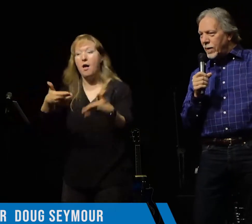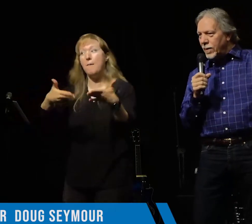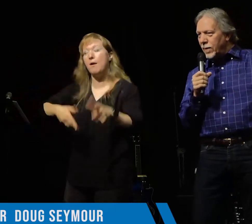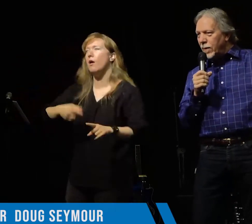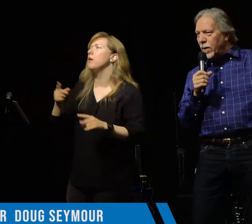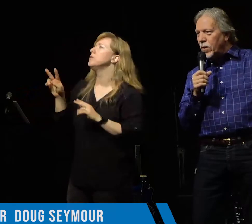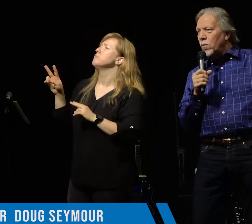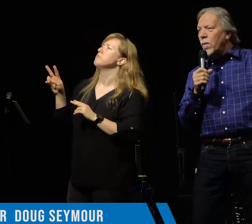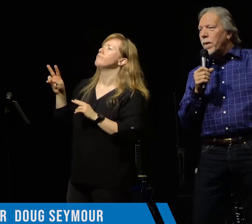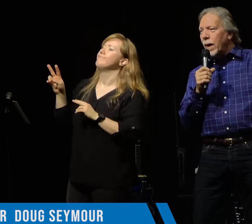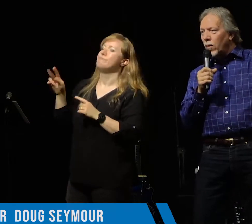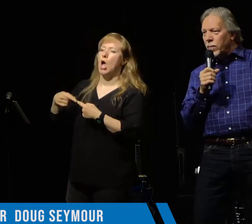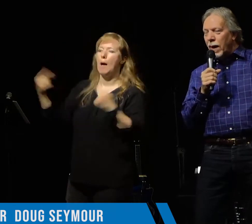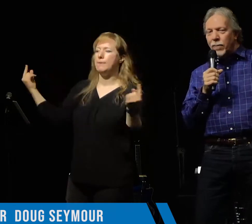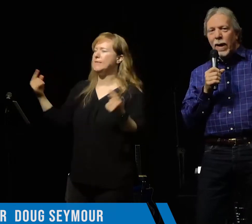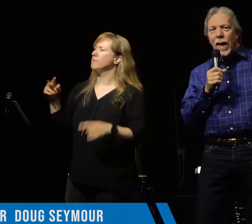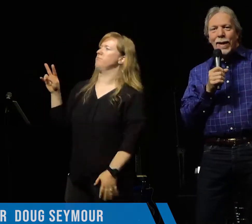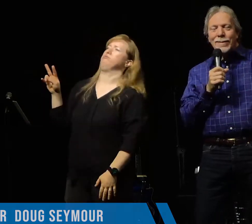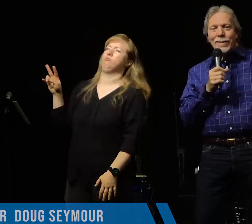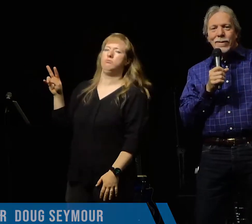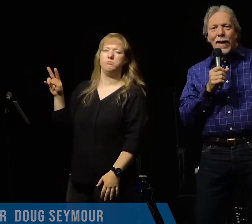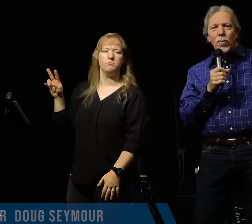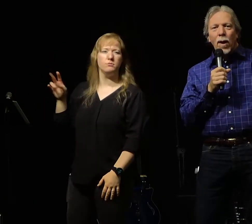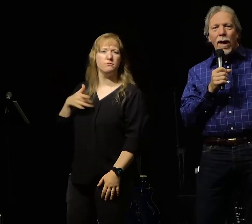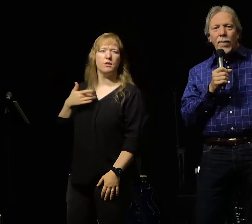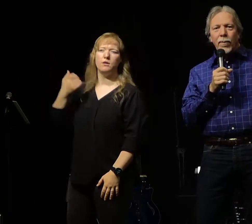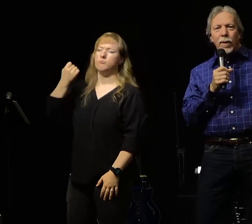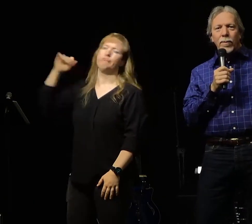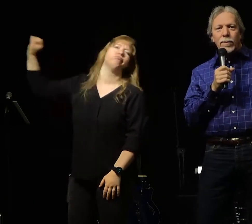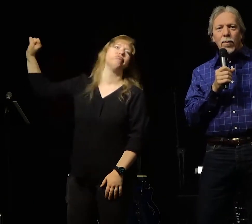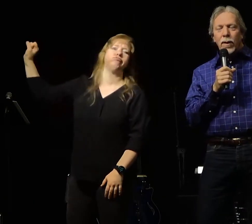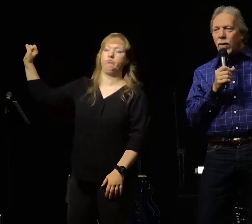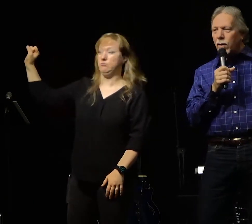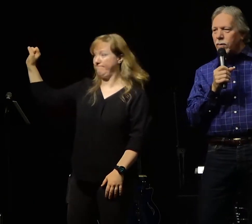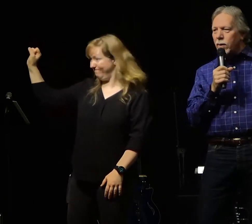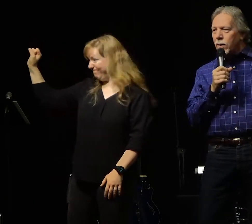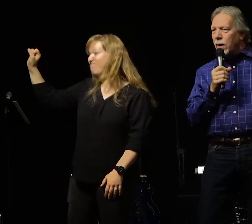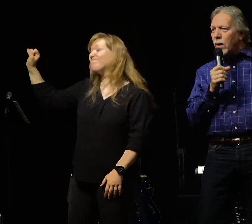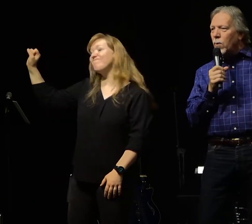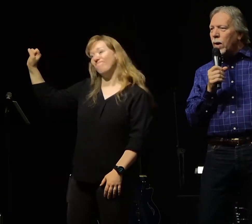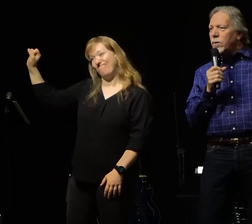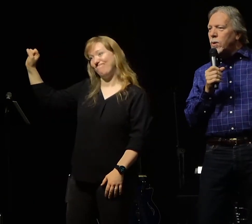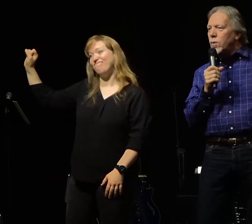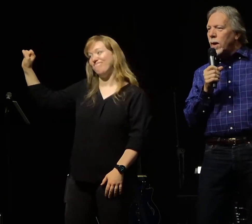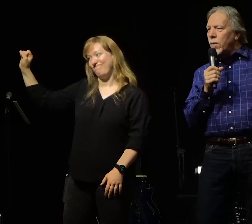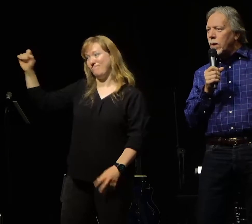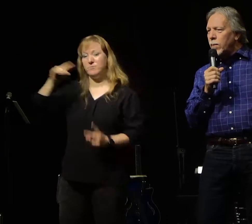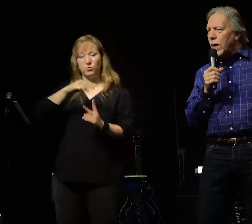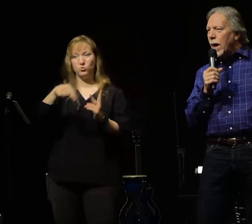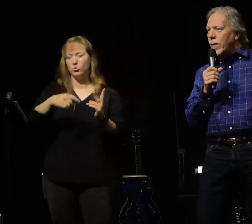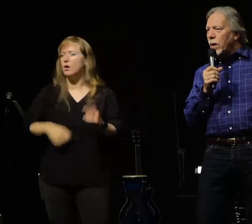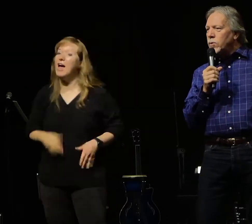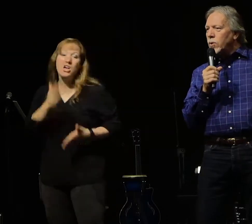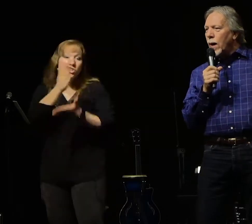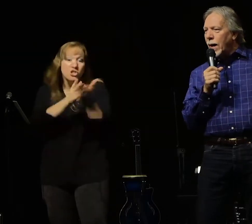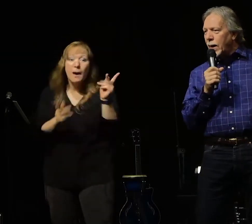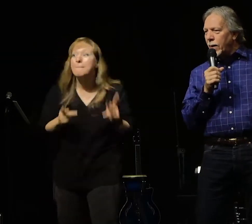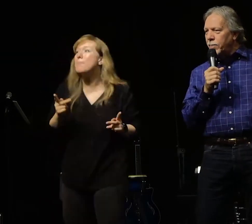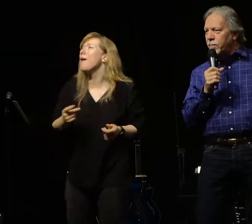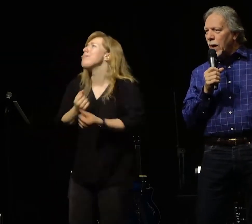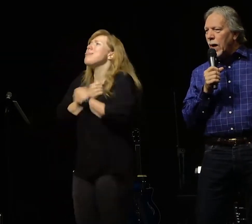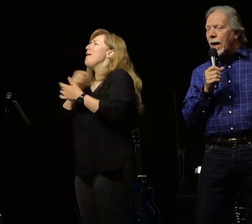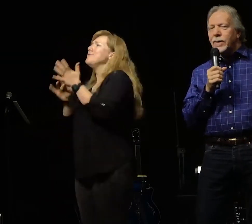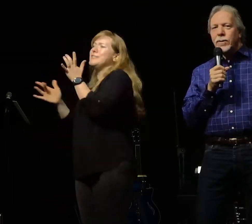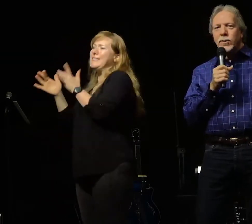opposite, you're repelled by him. That's exactly what happened when he was on the earth. There were those who loved him and those who hated